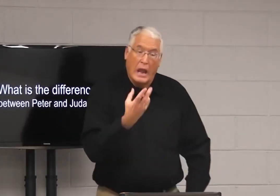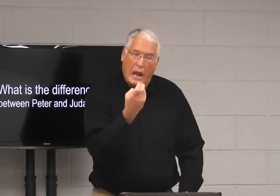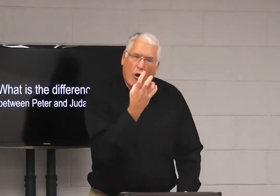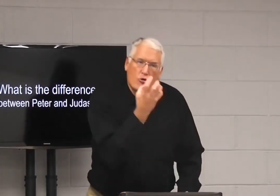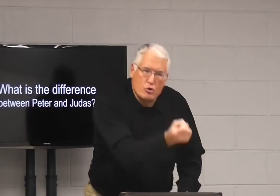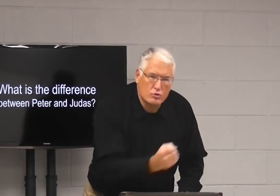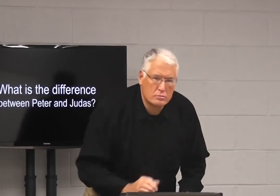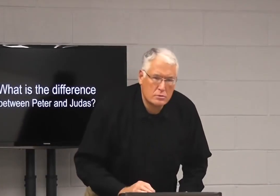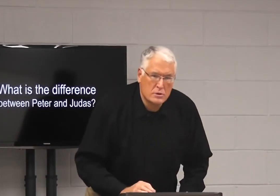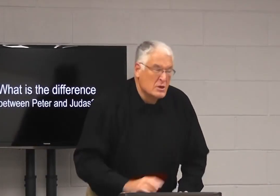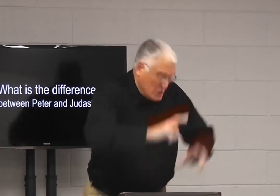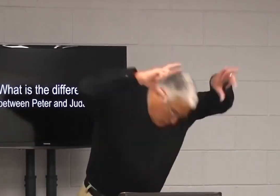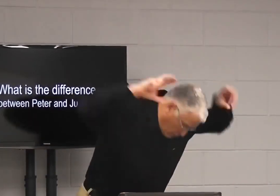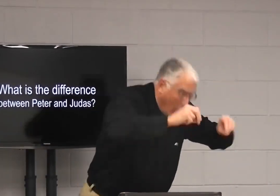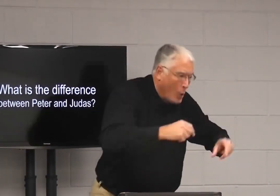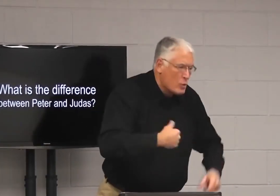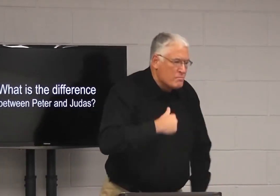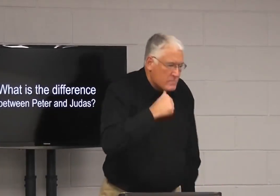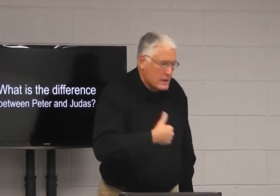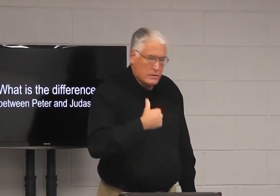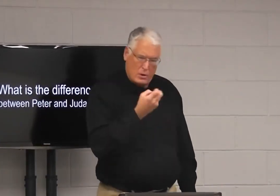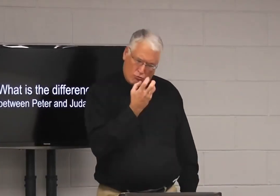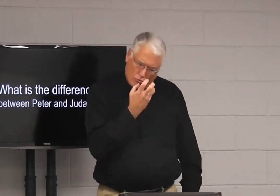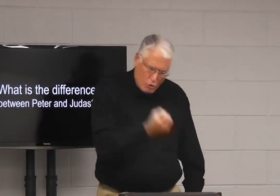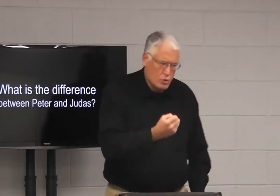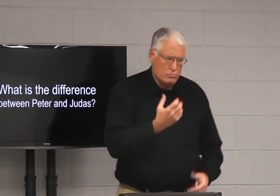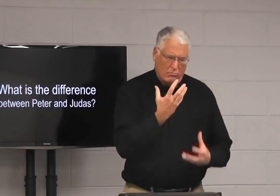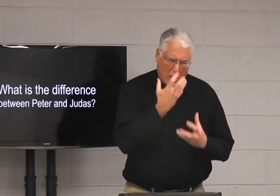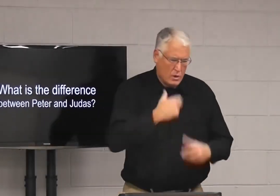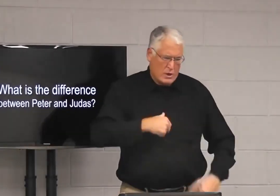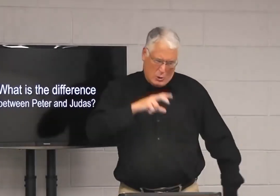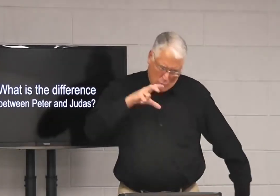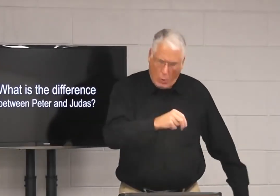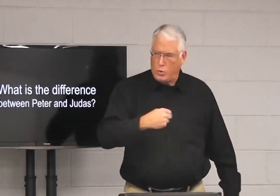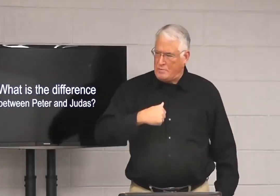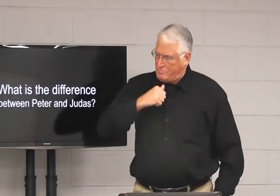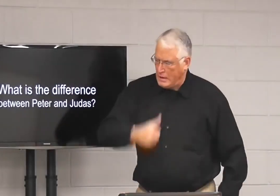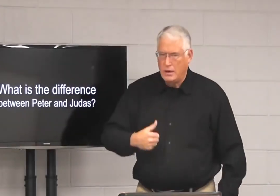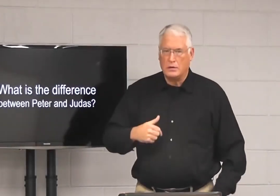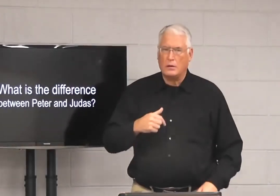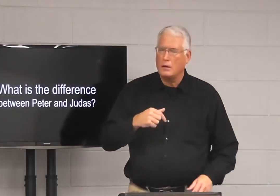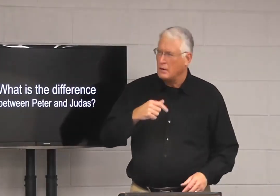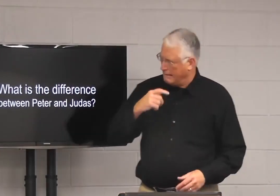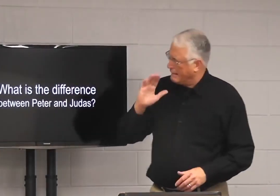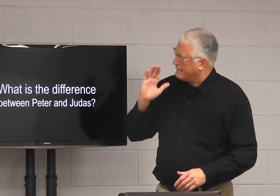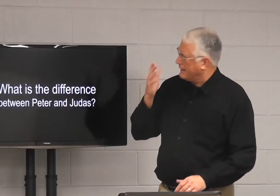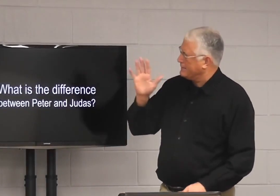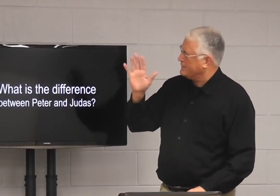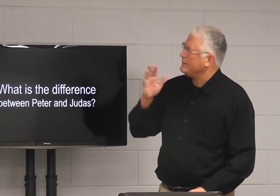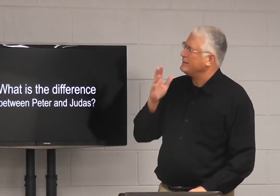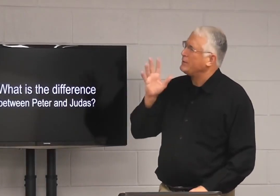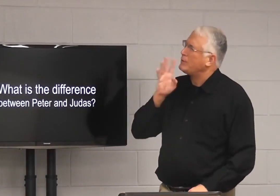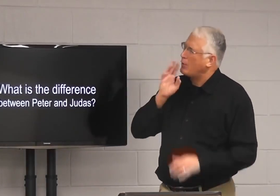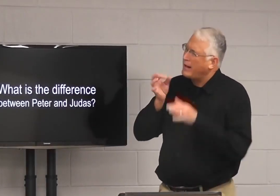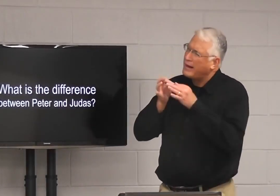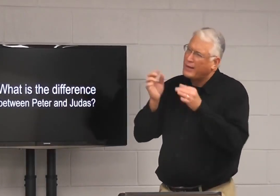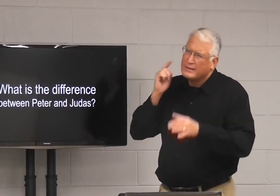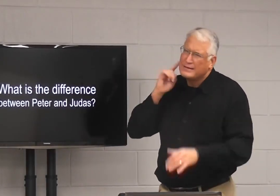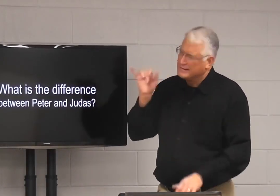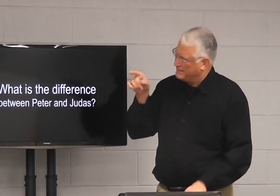angry. It wasn't just a gentle denial of Christ. He said, no, I am not a follower of Christ. You know?